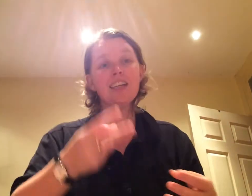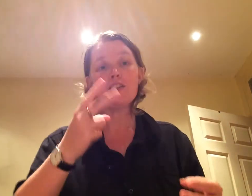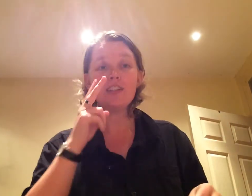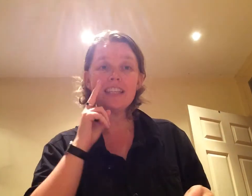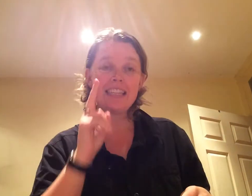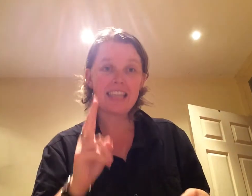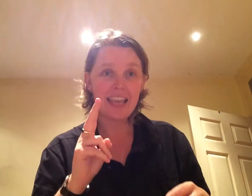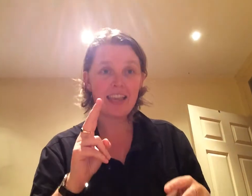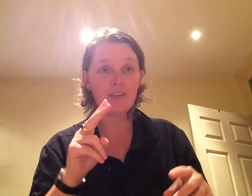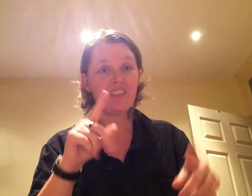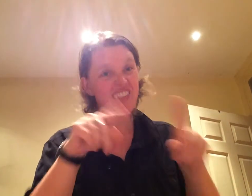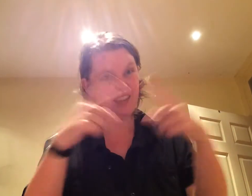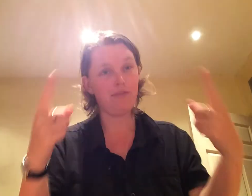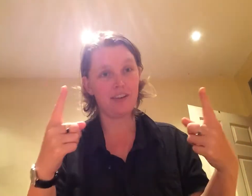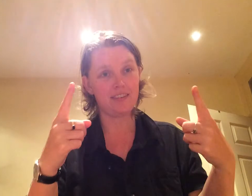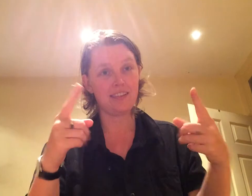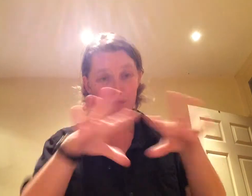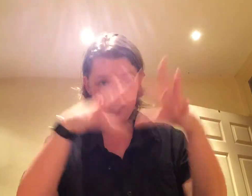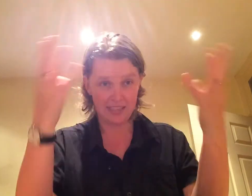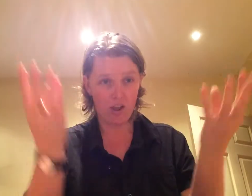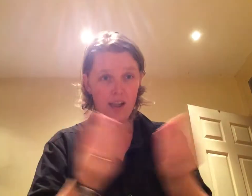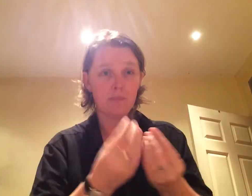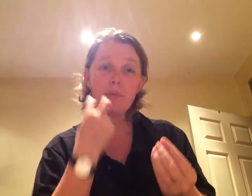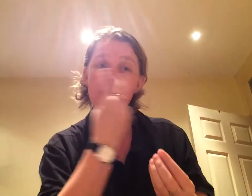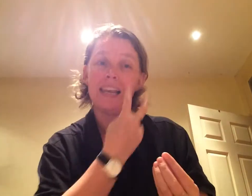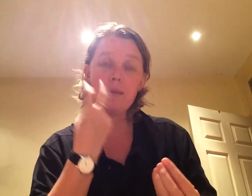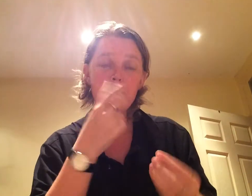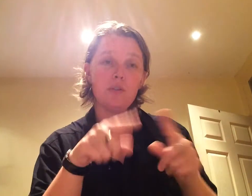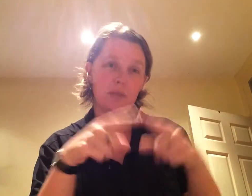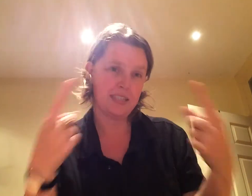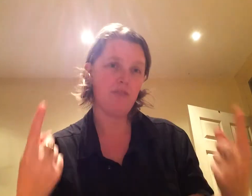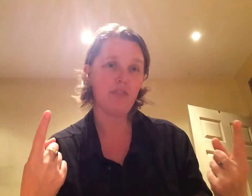you can see the difference. It was the sign, but my lips were doing different.